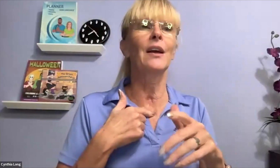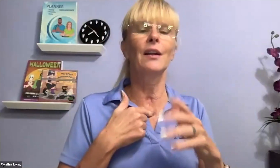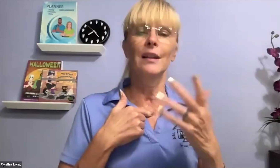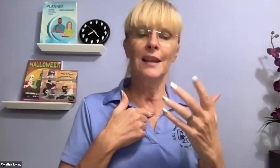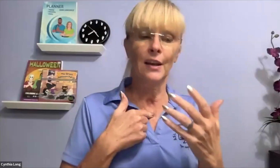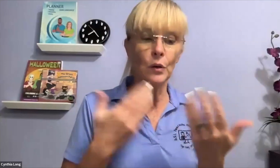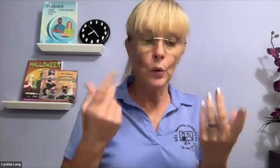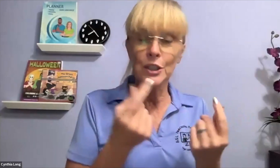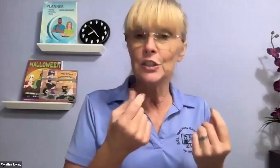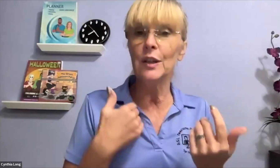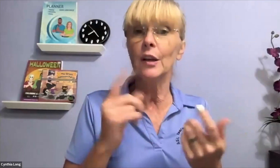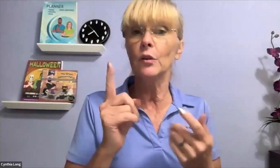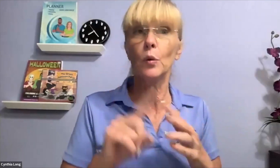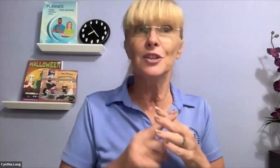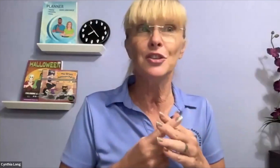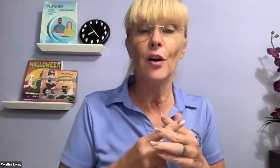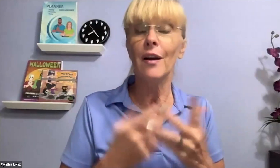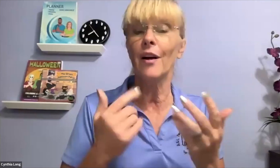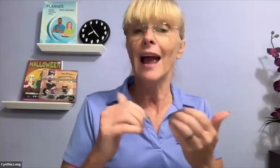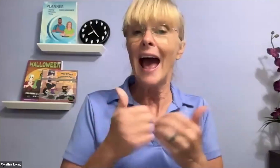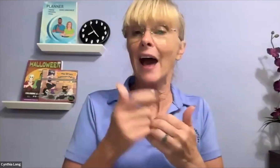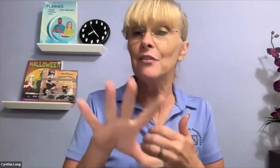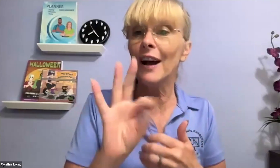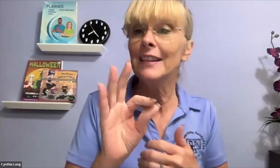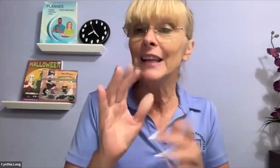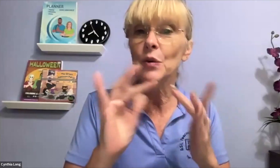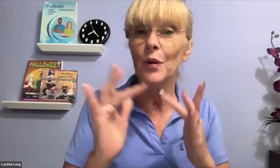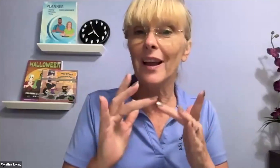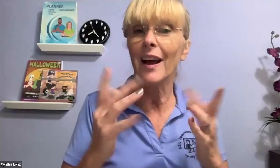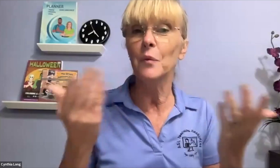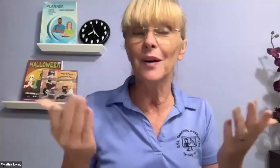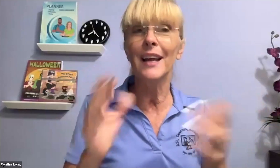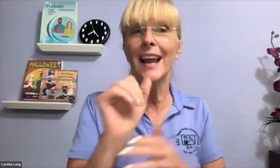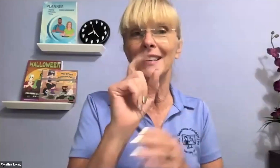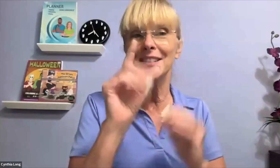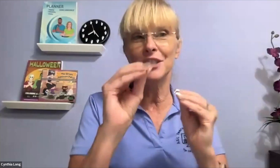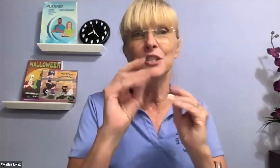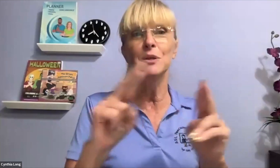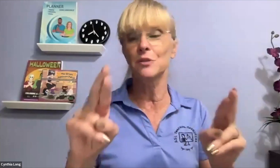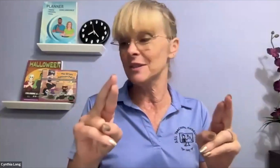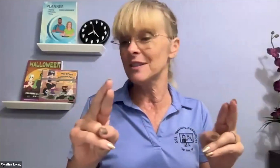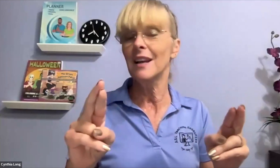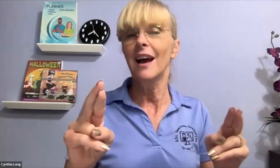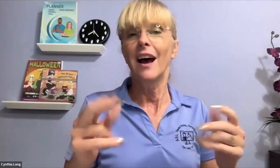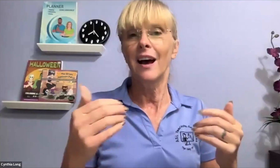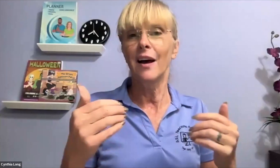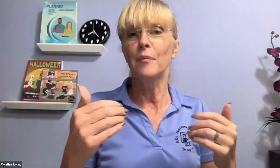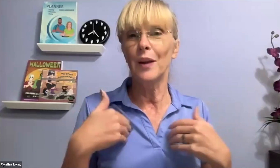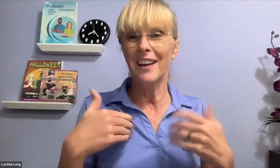they don't know what to do. They don't know where to start or how to find things online. Well, at ASL Teaching Resources,